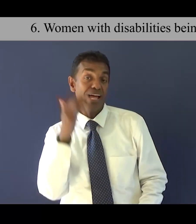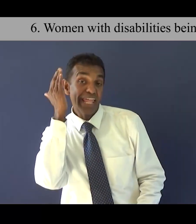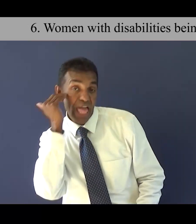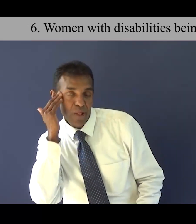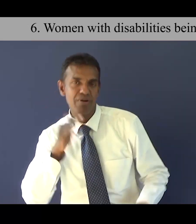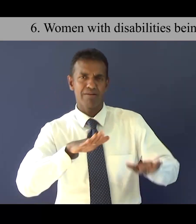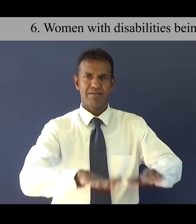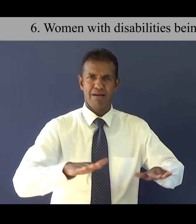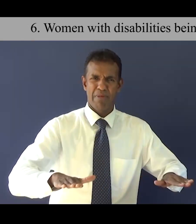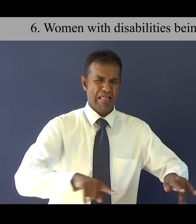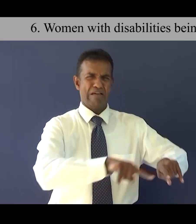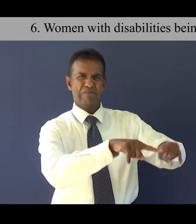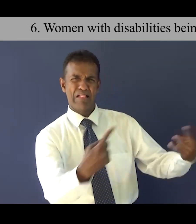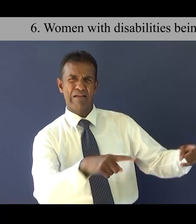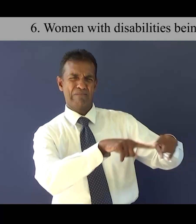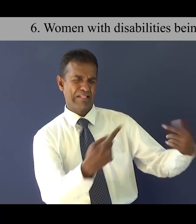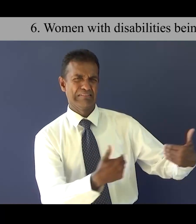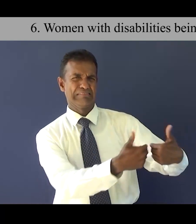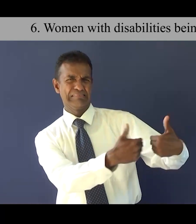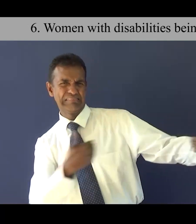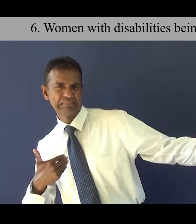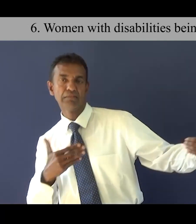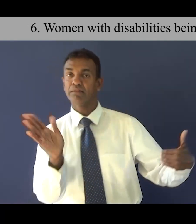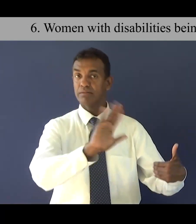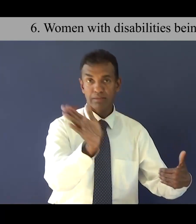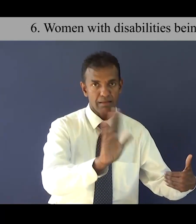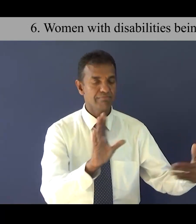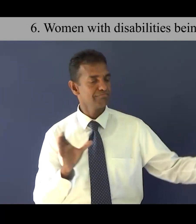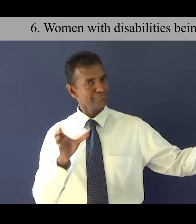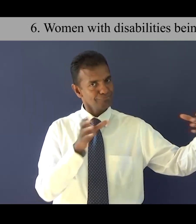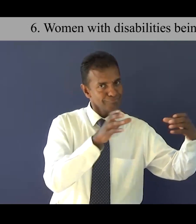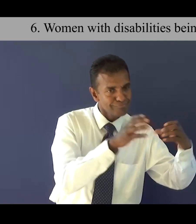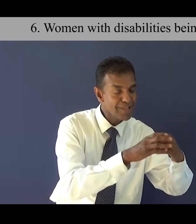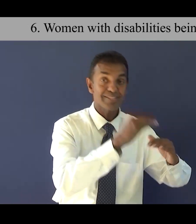treated unfairly in lots of different ways.